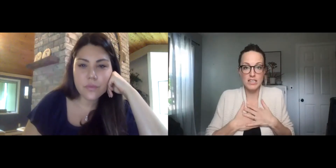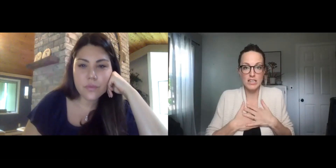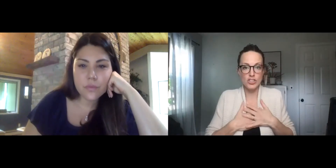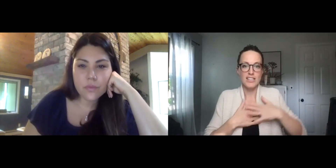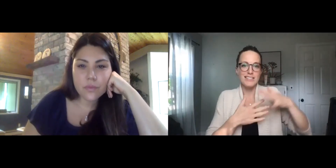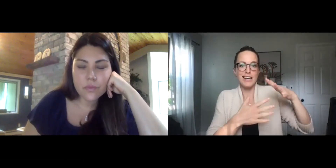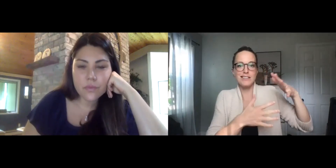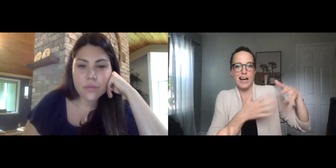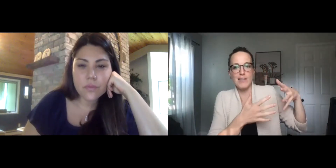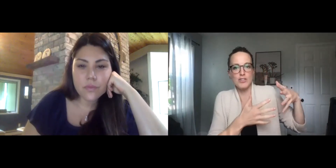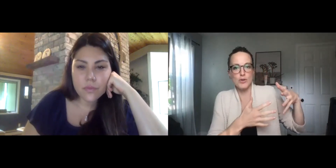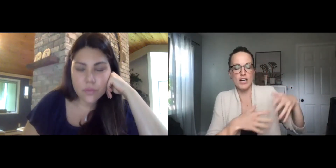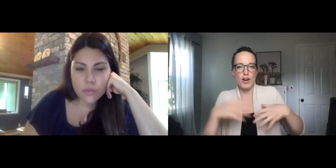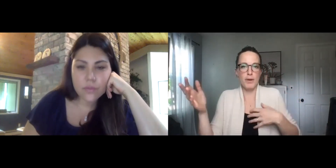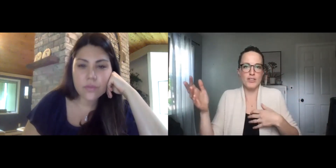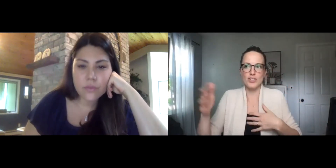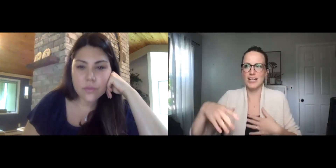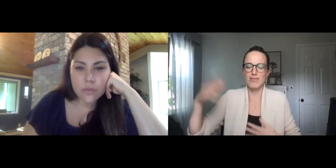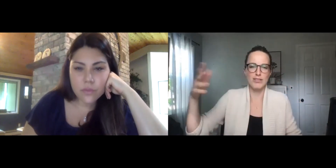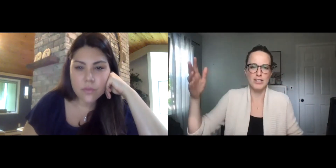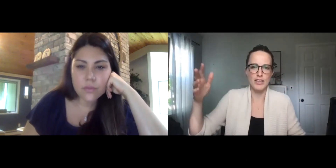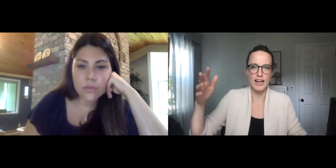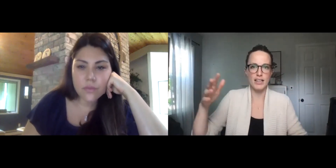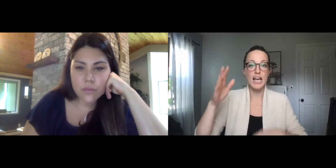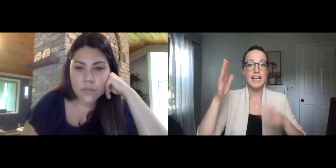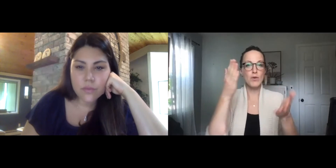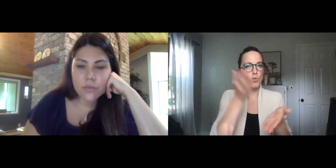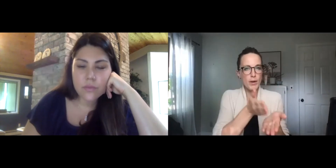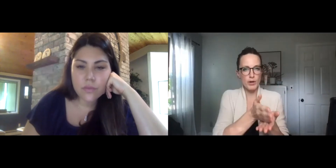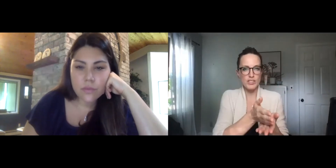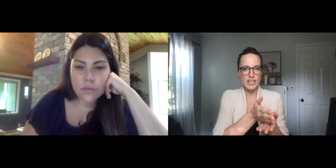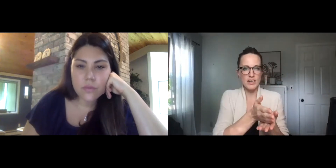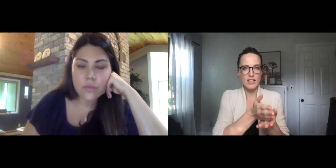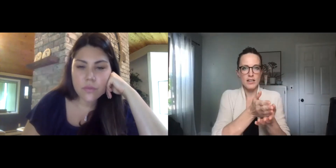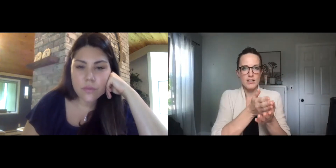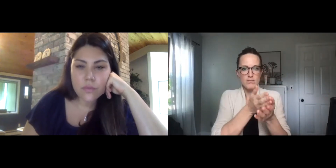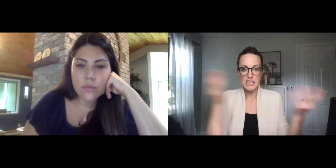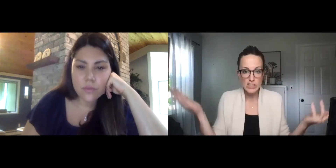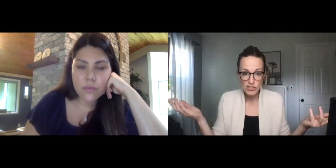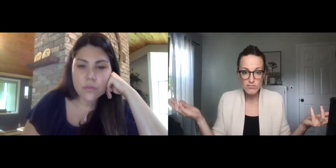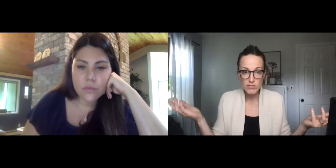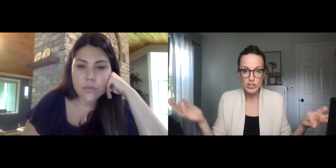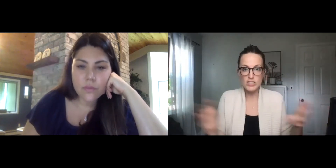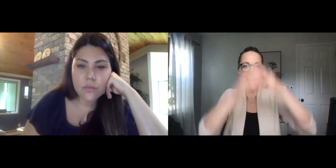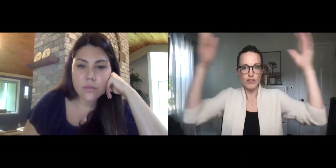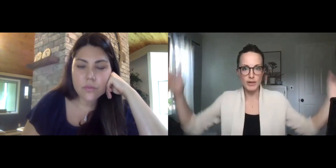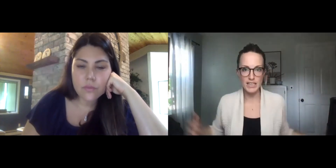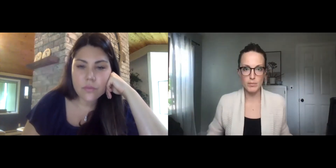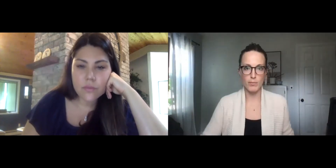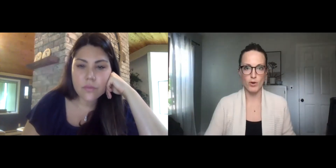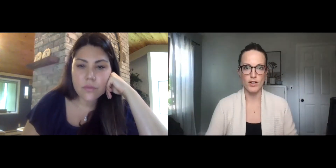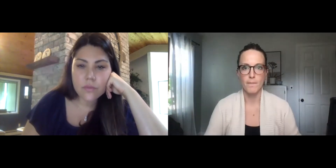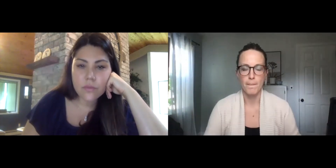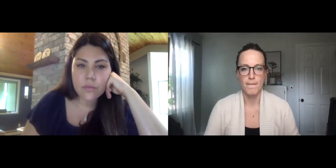to teach, dad's kind of into it, grandparents are like, we don't want to do that. Like, can one person teach, or does everybody